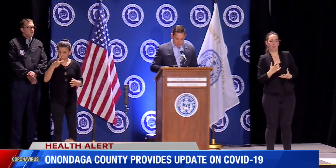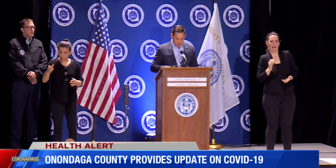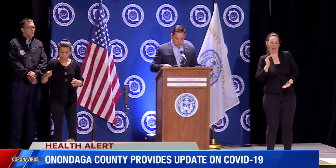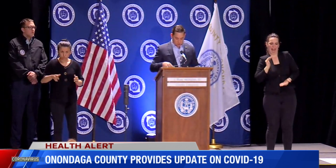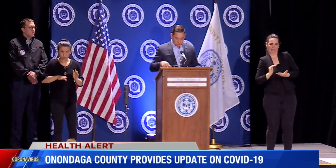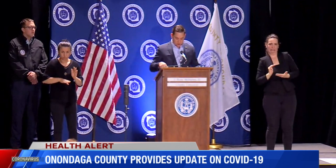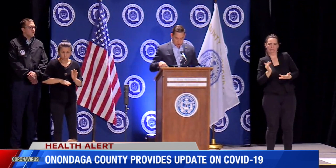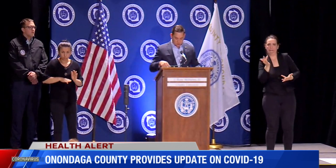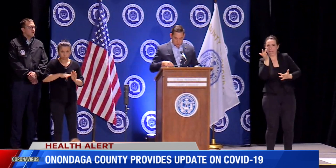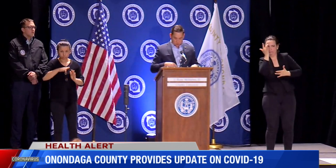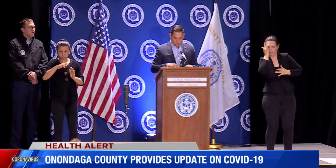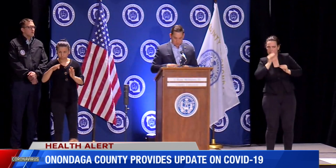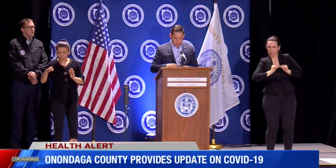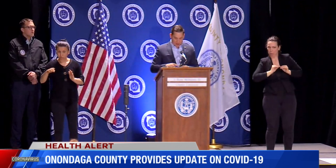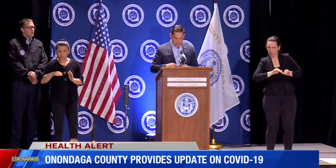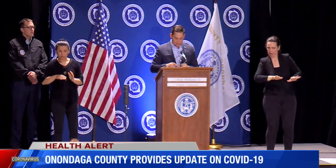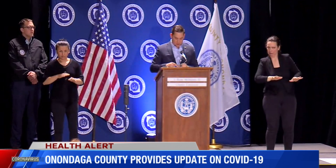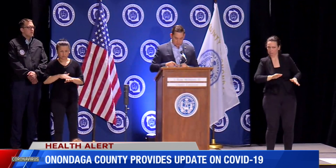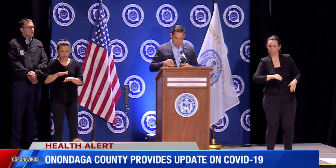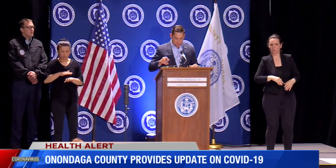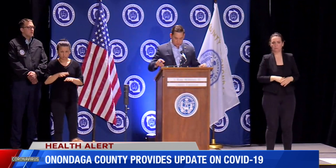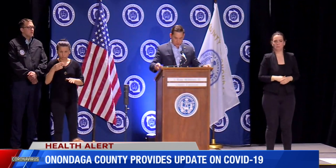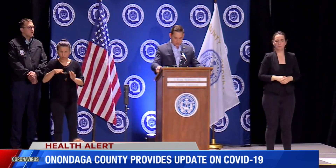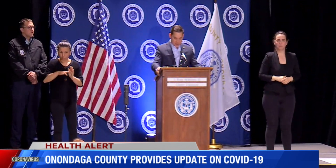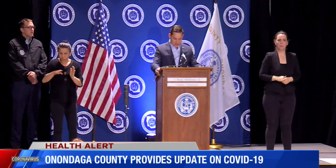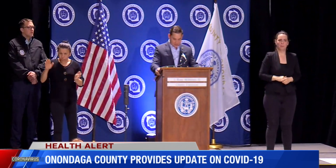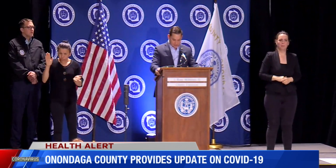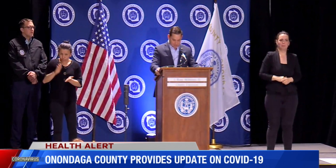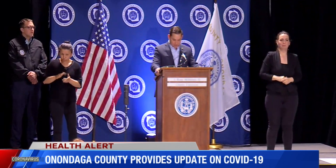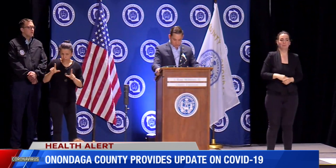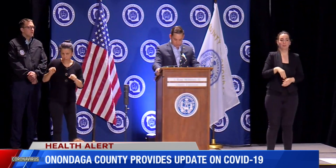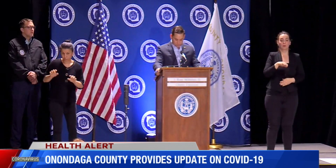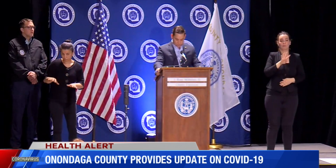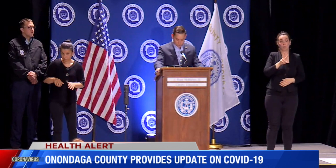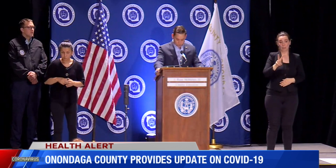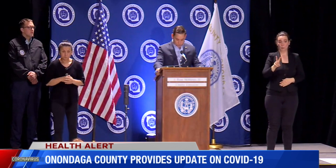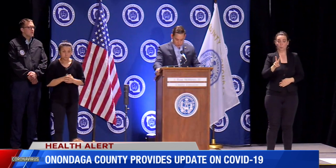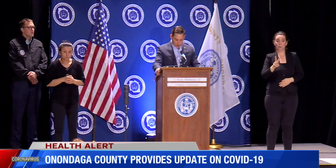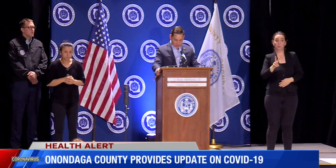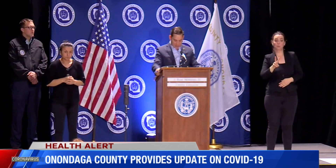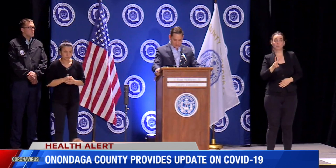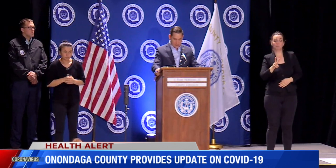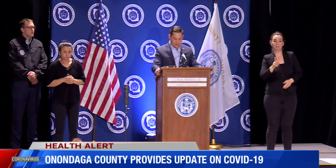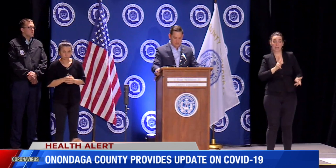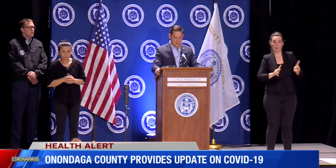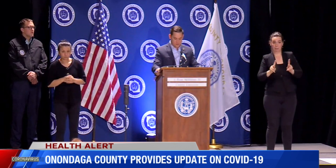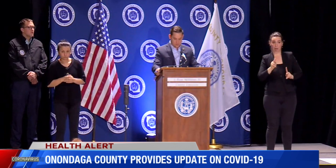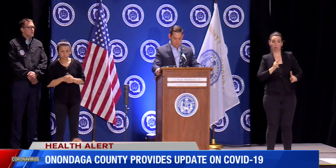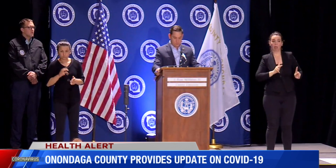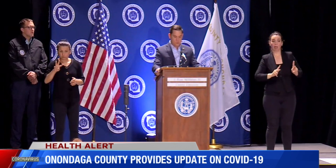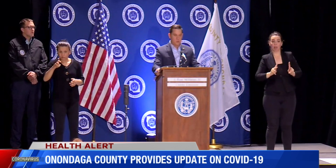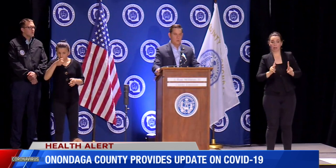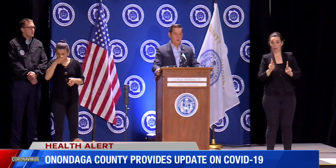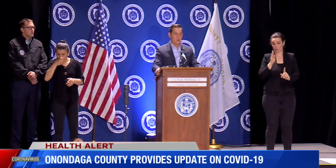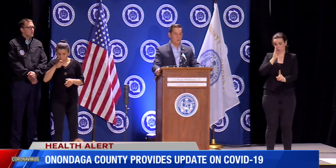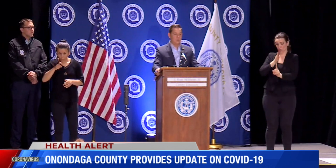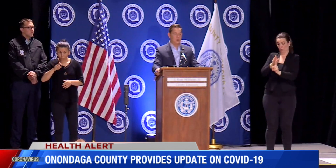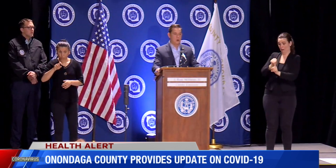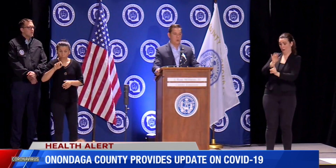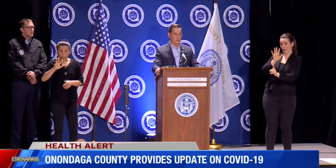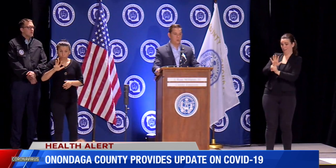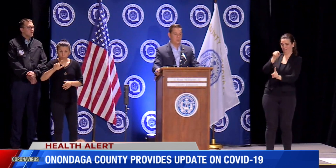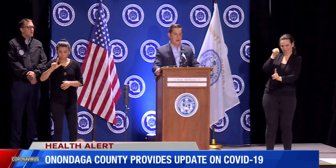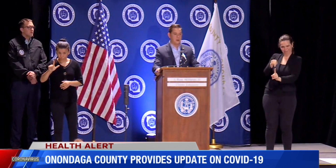42 individuals in our total positive number of 397 are contact cases.